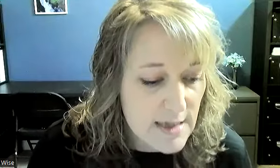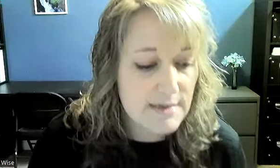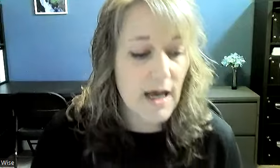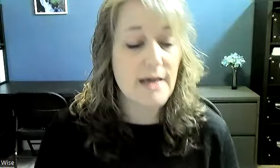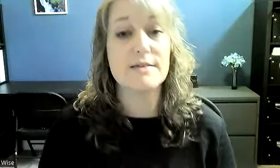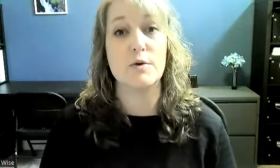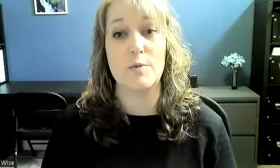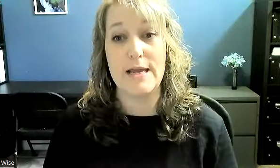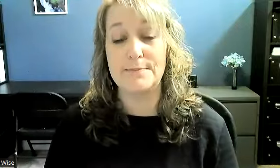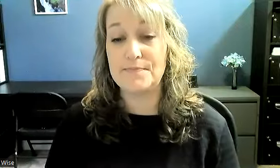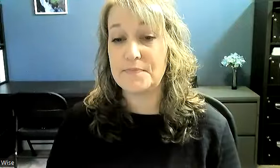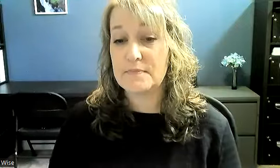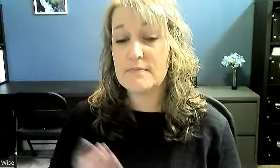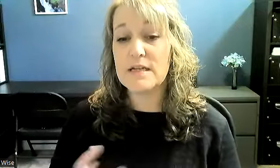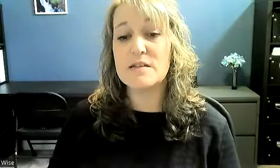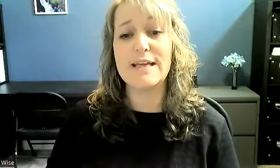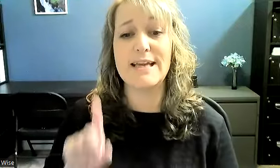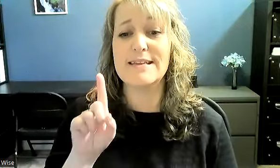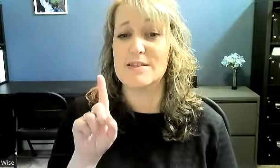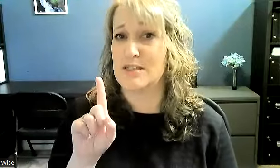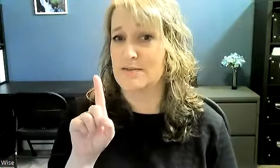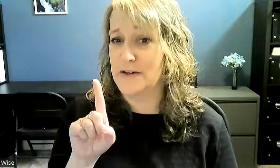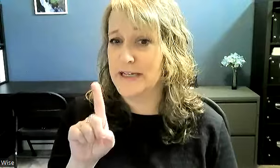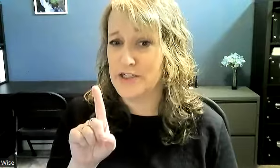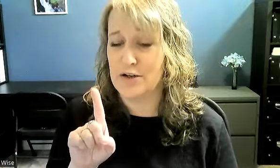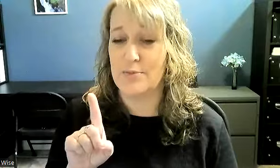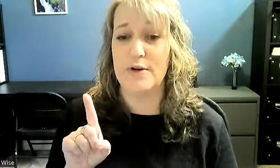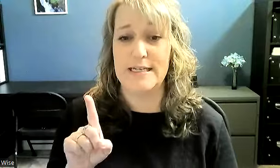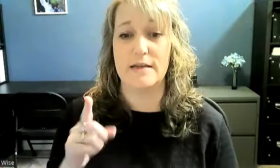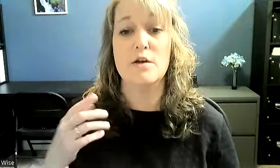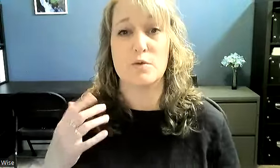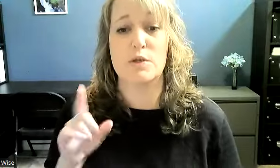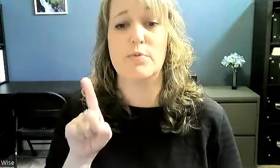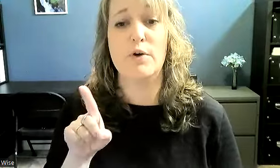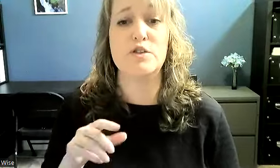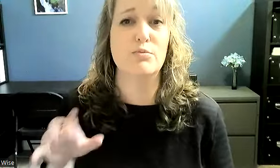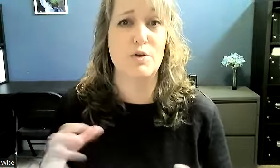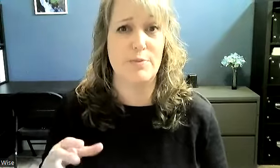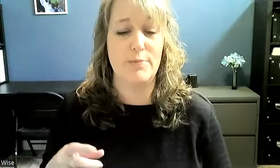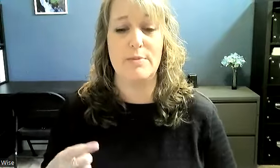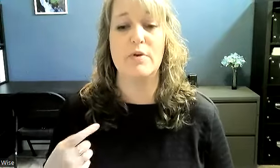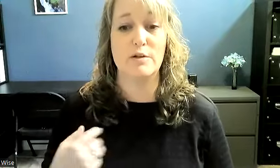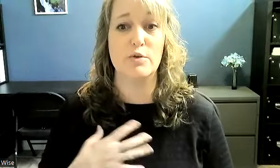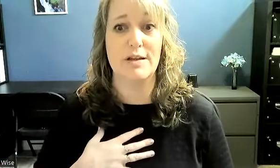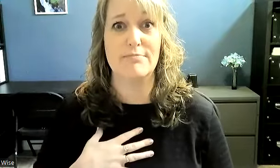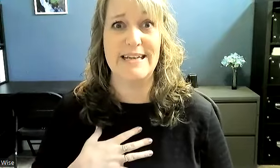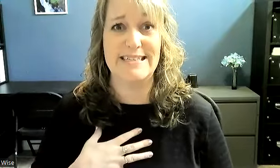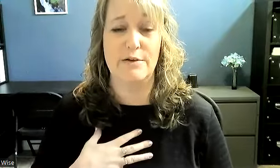is us or we. So again, this is just a variation on pointing. So we're going to point to multiple people, including myself, to